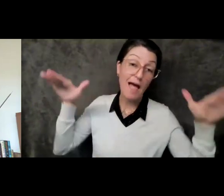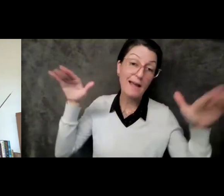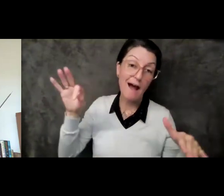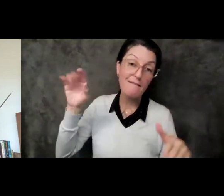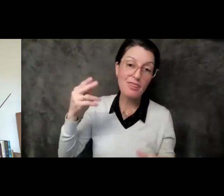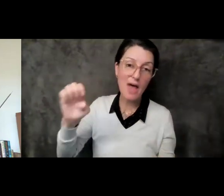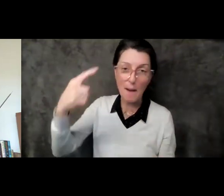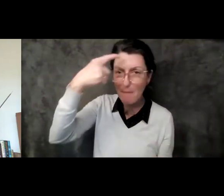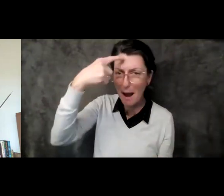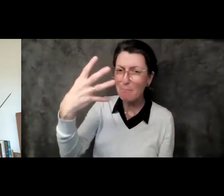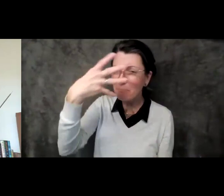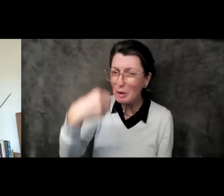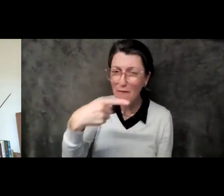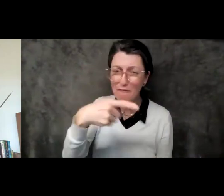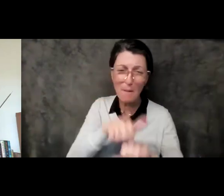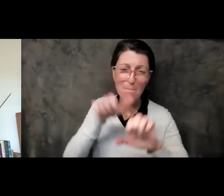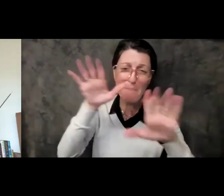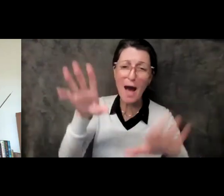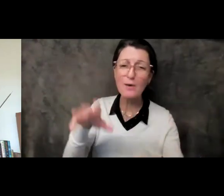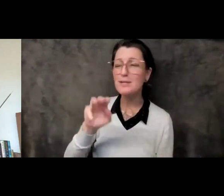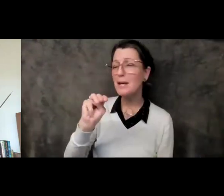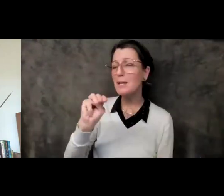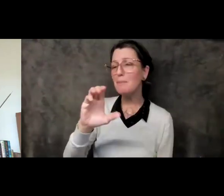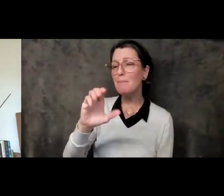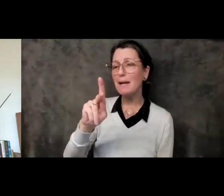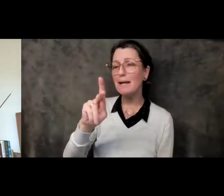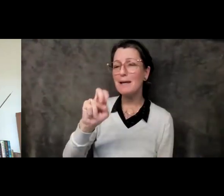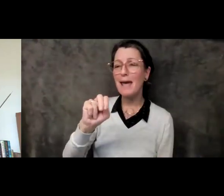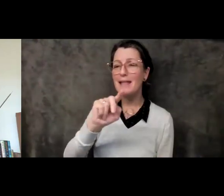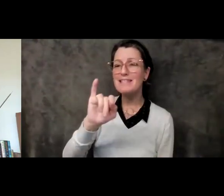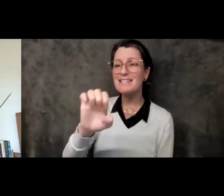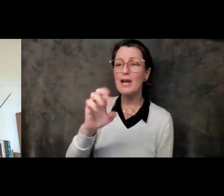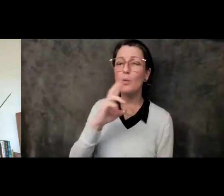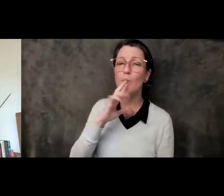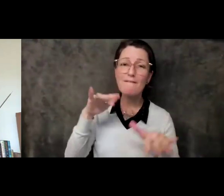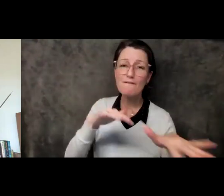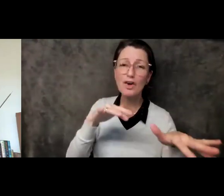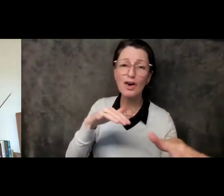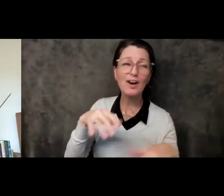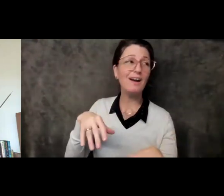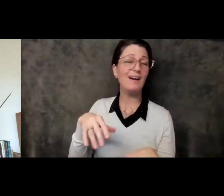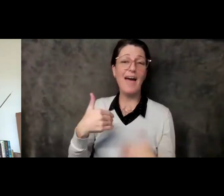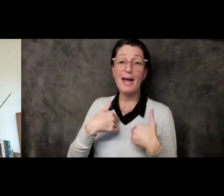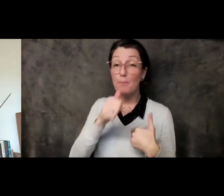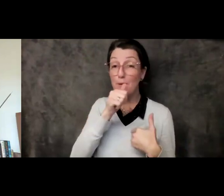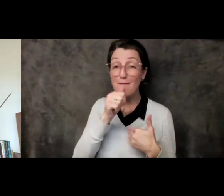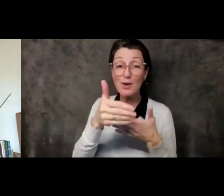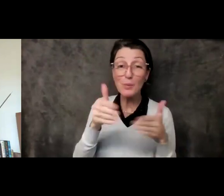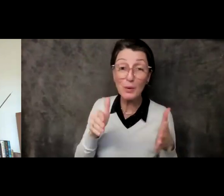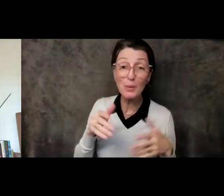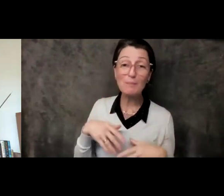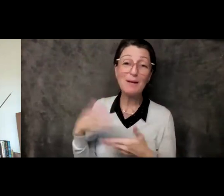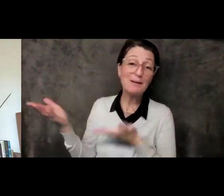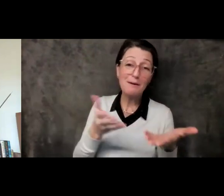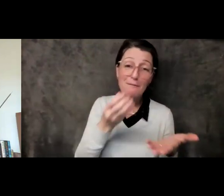the Mackenzie River flowing by. And, you had your own private room and they fed you, and you went to